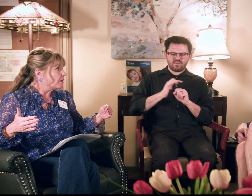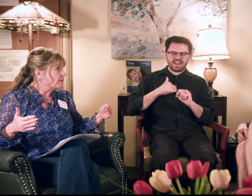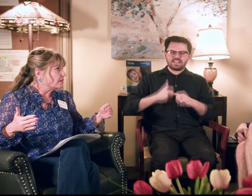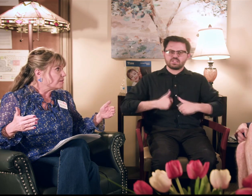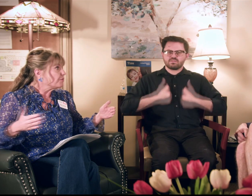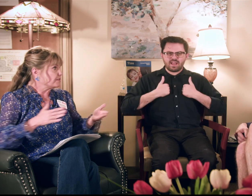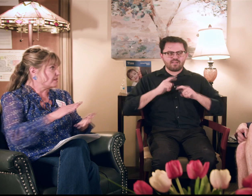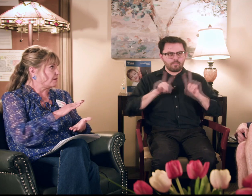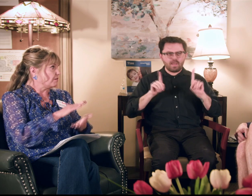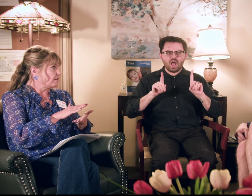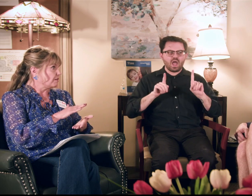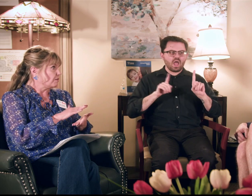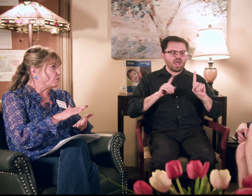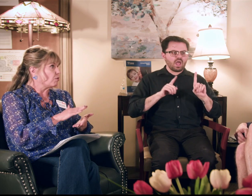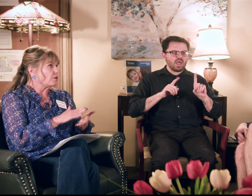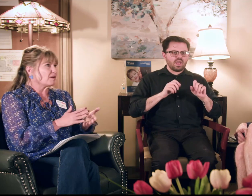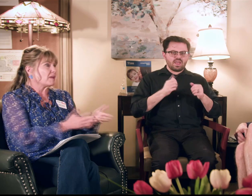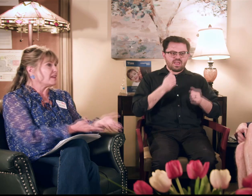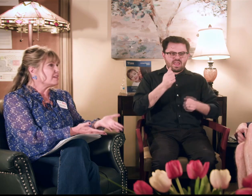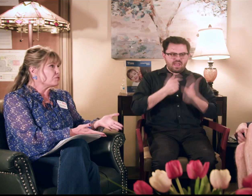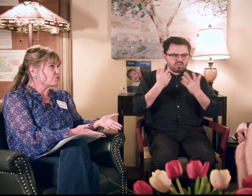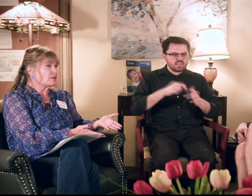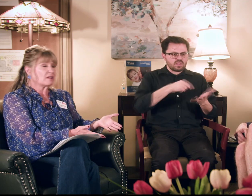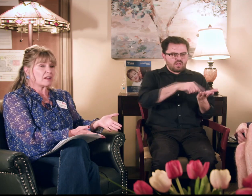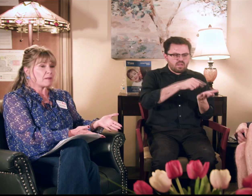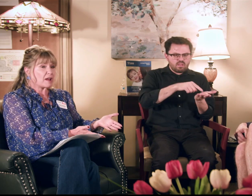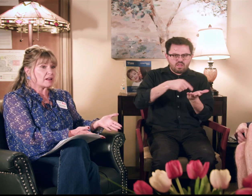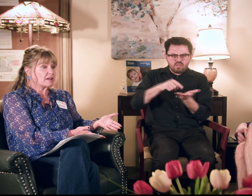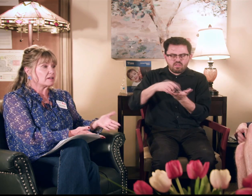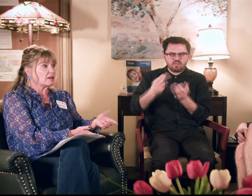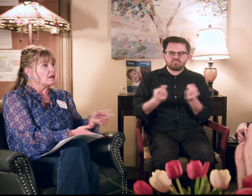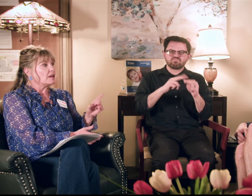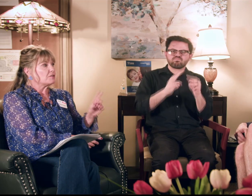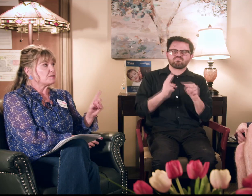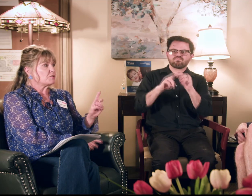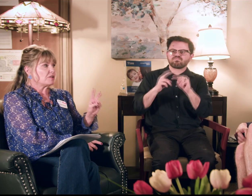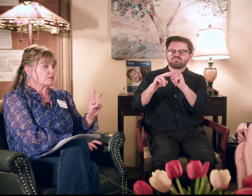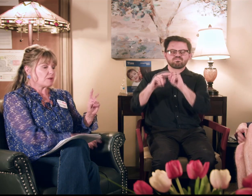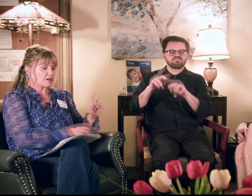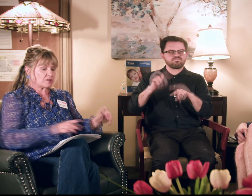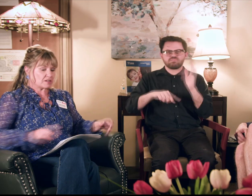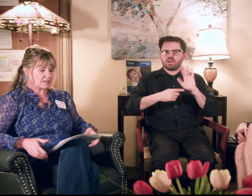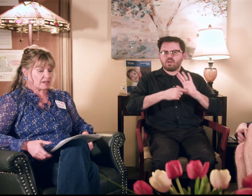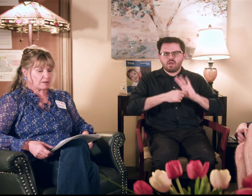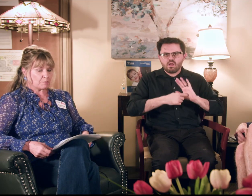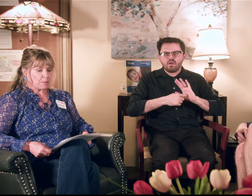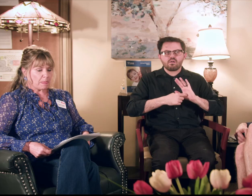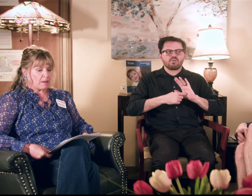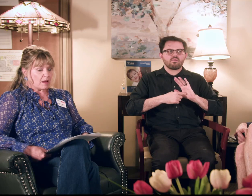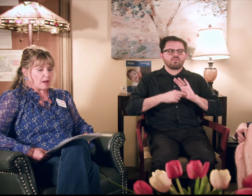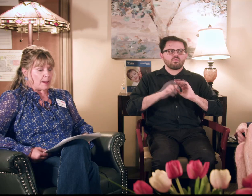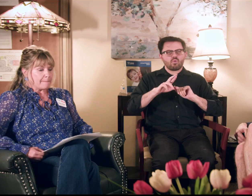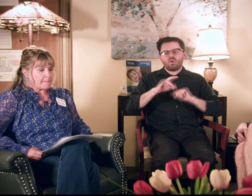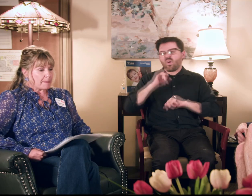Yeah. What the difference there? Yeah. Or my kids are struggling and I'm not connecting. Here's some trends we're actually